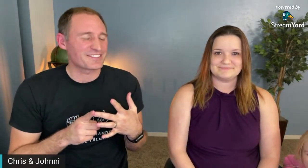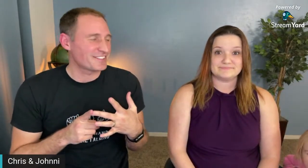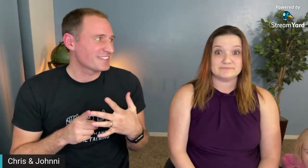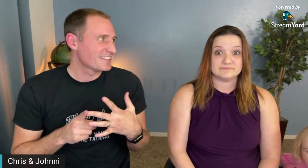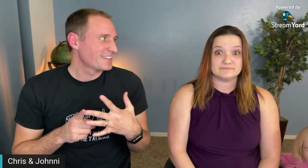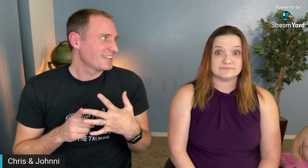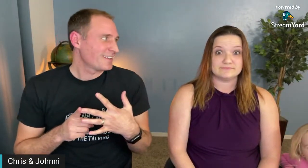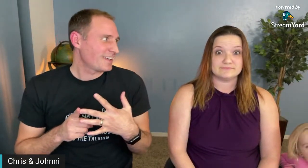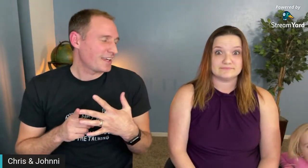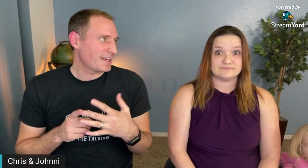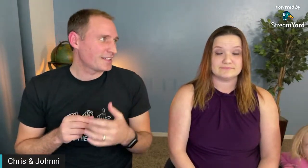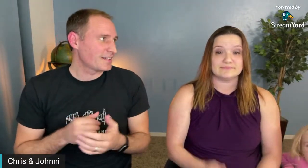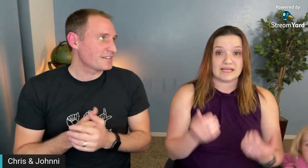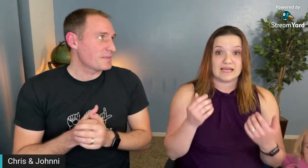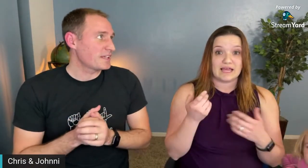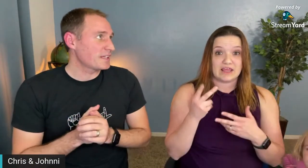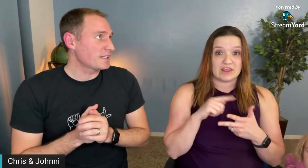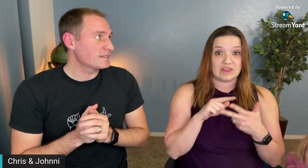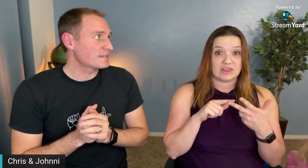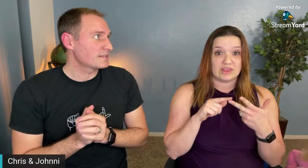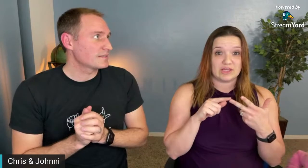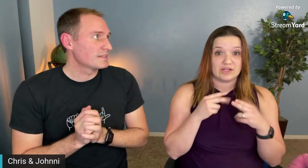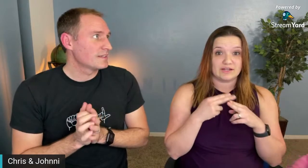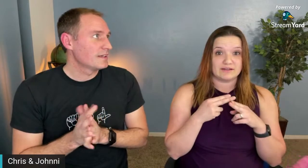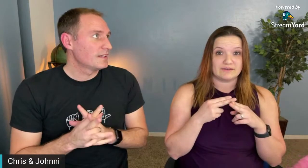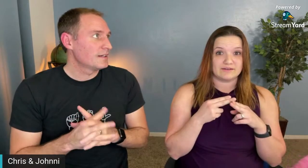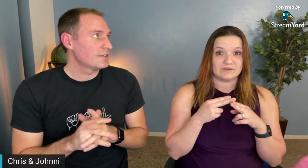faster, and let's make it